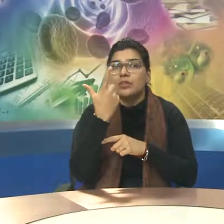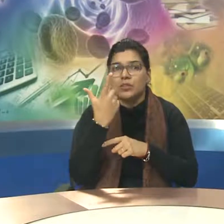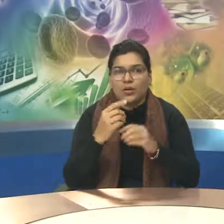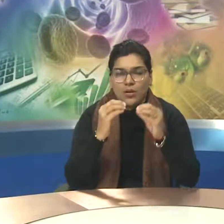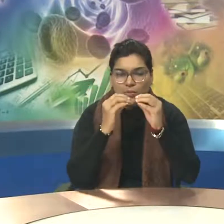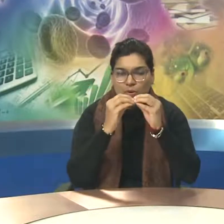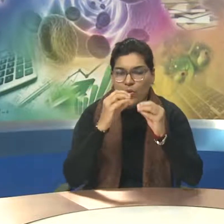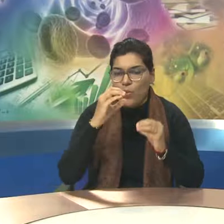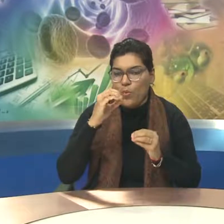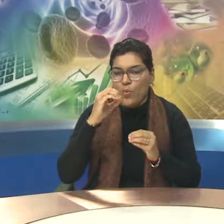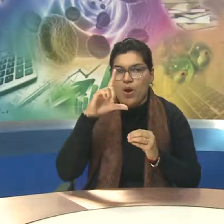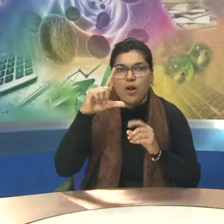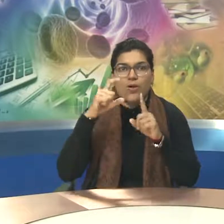the first is